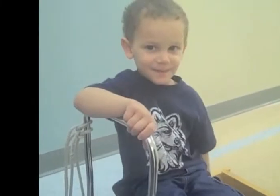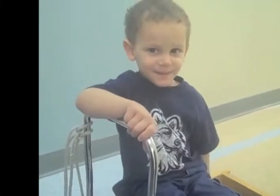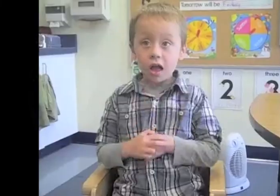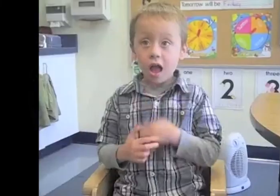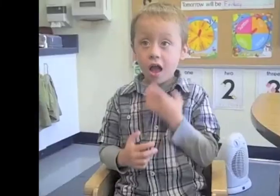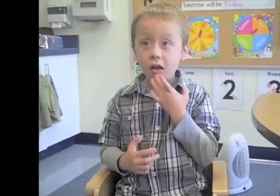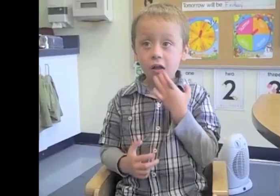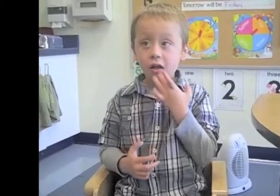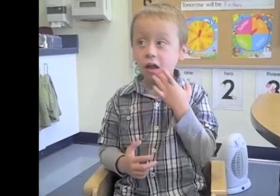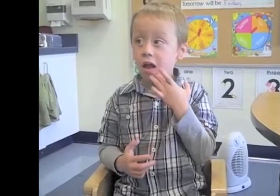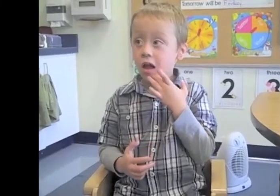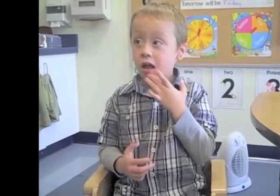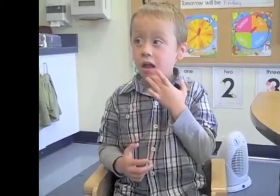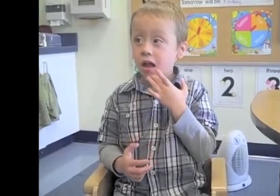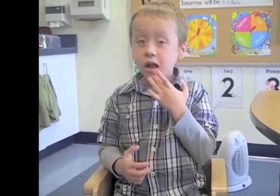I like ice cream.